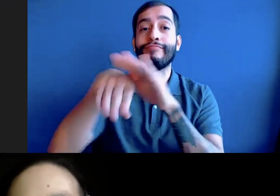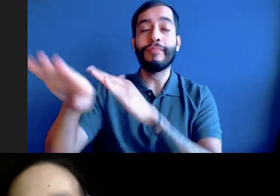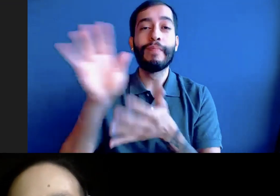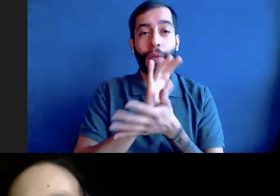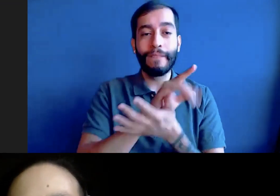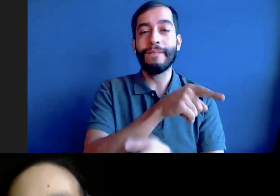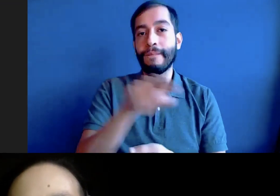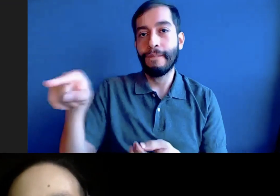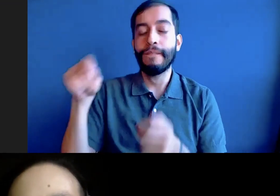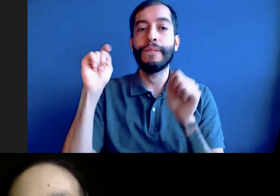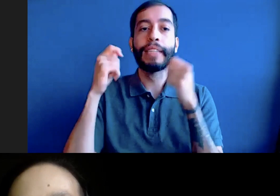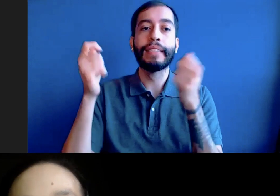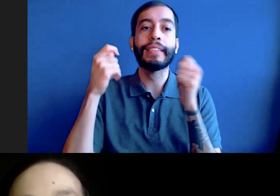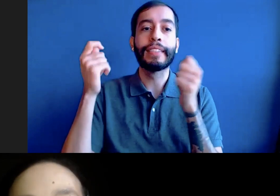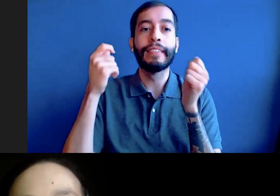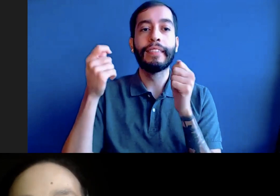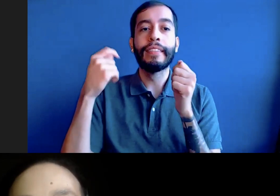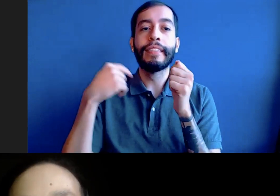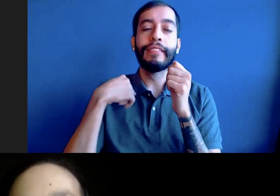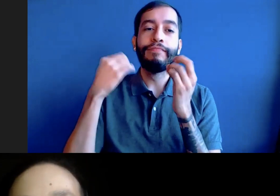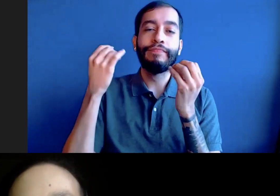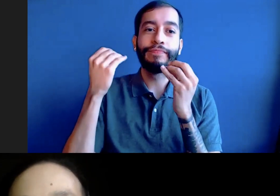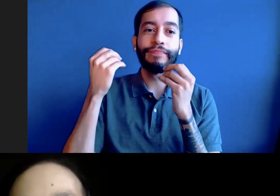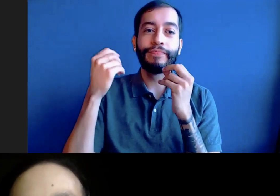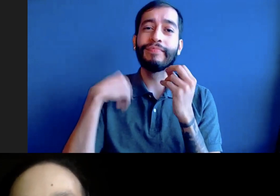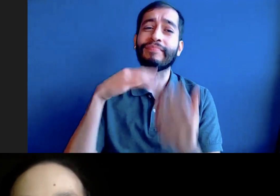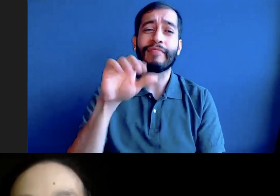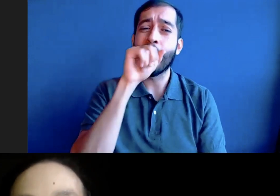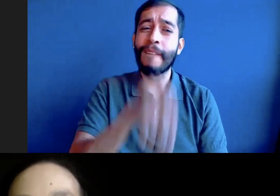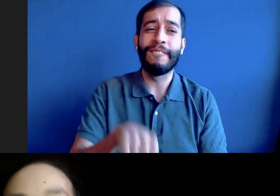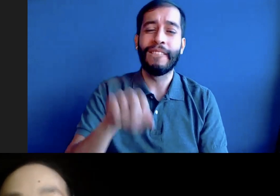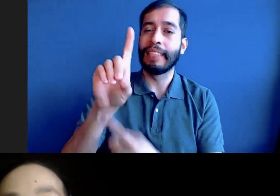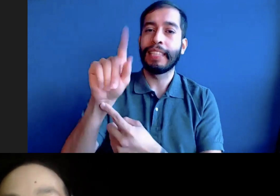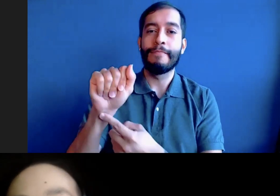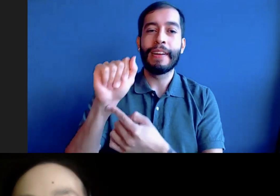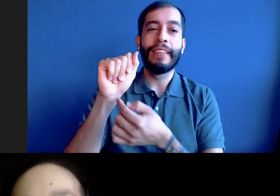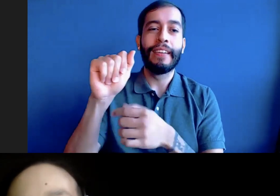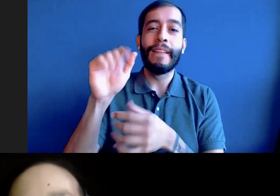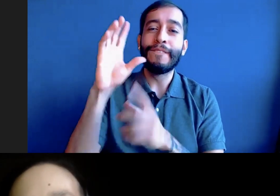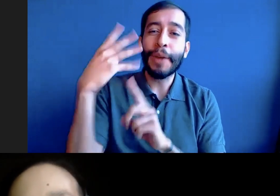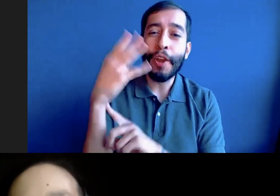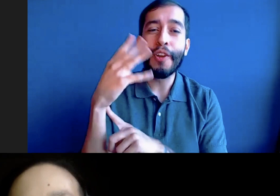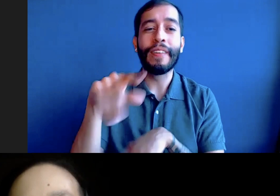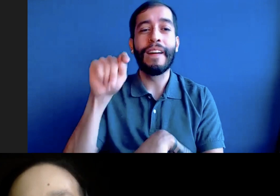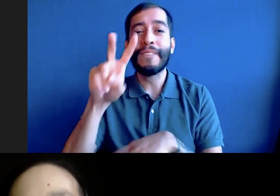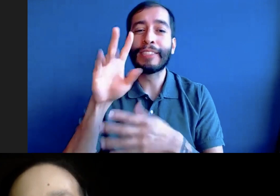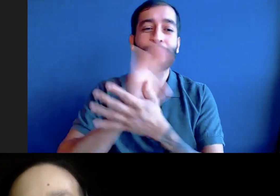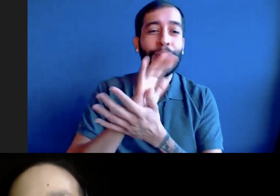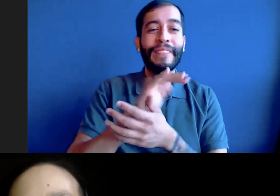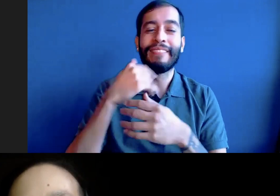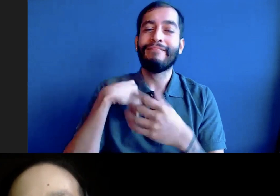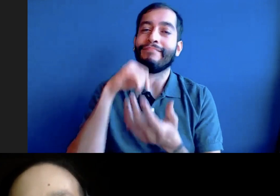disability media culture, I think, you know, I do have to say I'm very biased that Superfest has